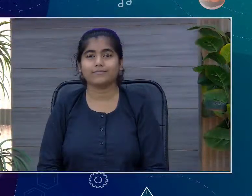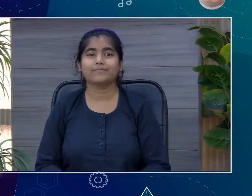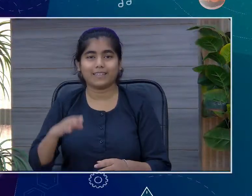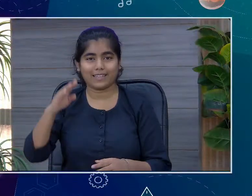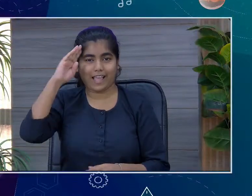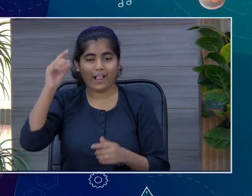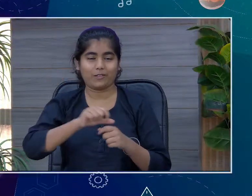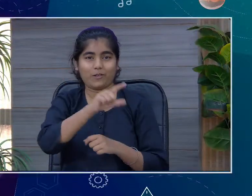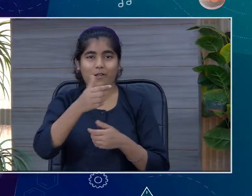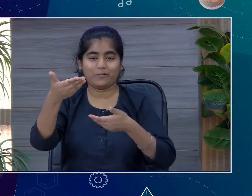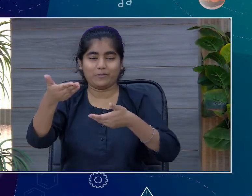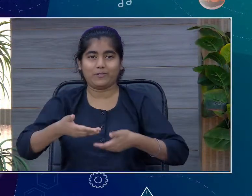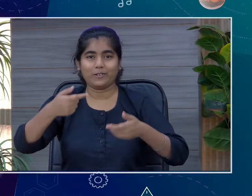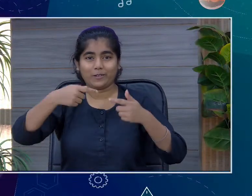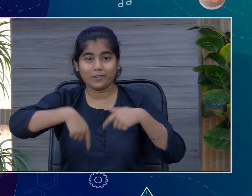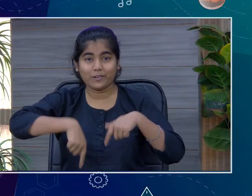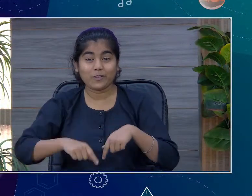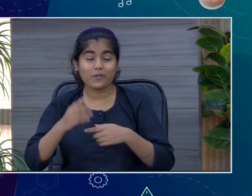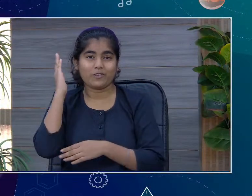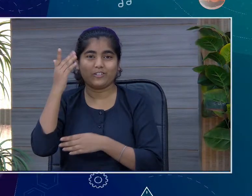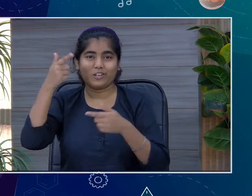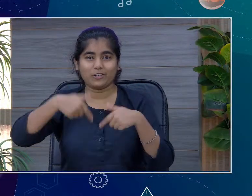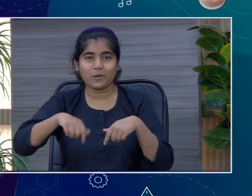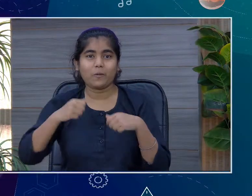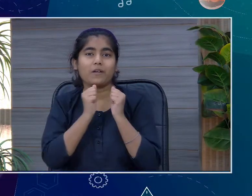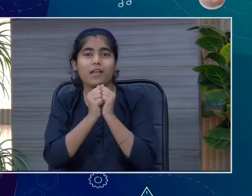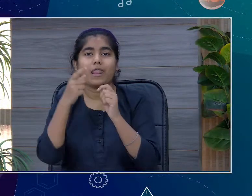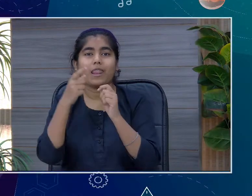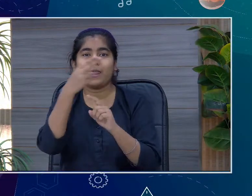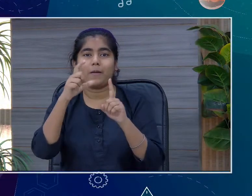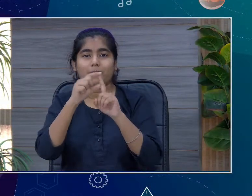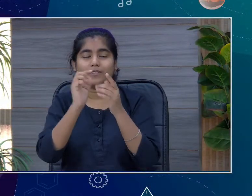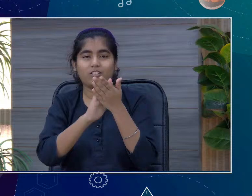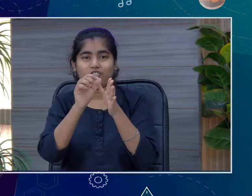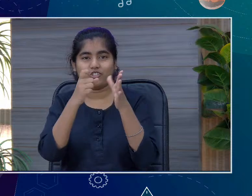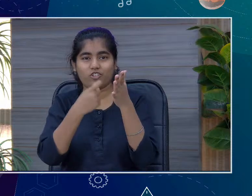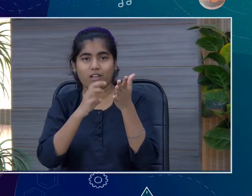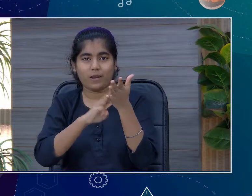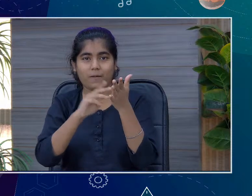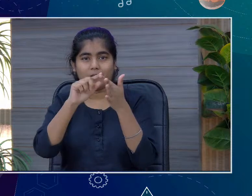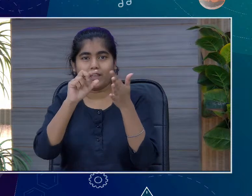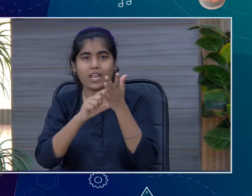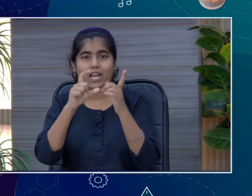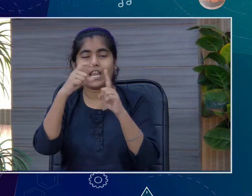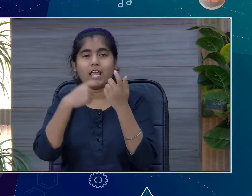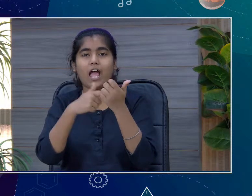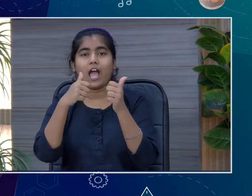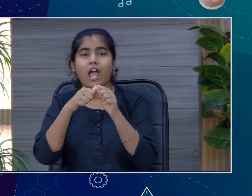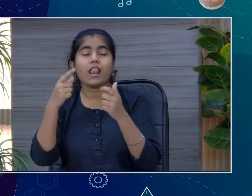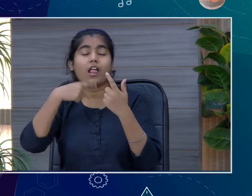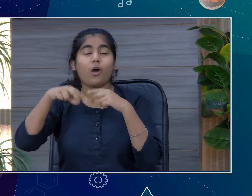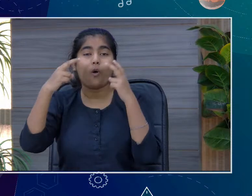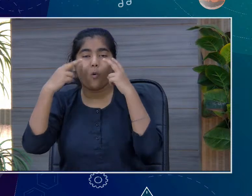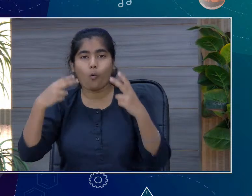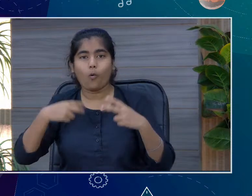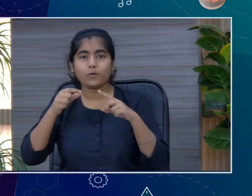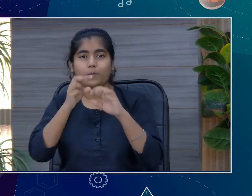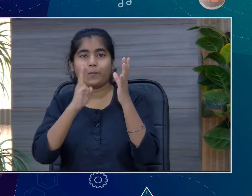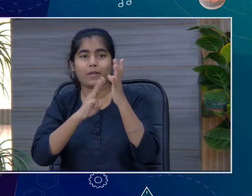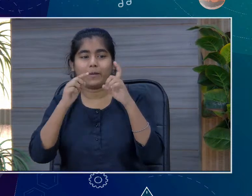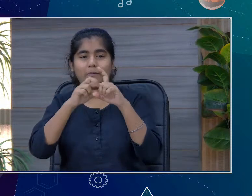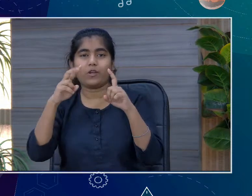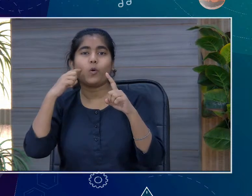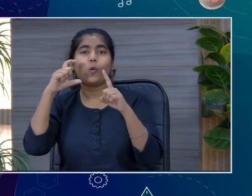Hello everyone and welcome to this incredible session. I'm with you Dharmendra Singh and you are watching PM eVidya channel and also N.C.E.R.T